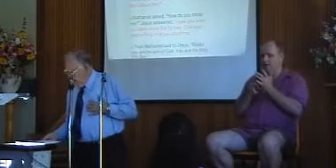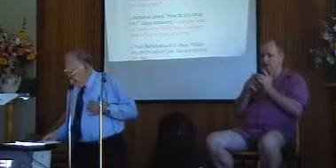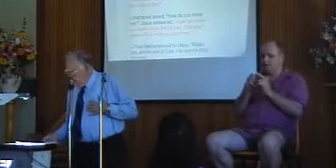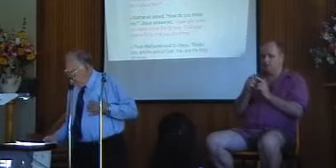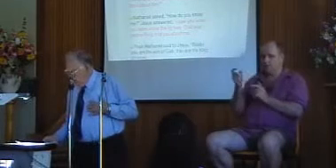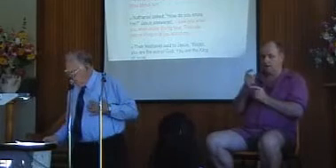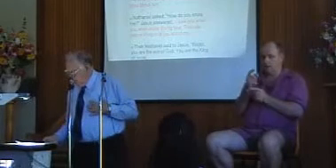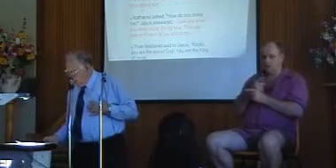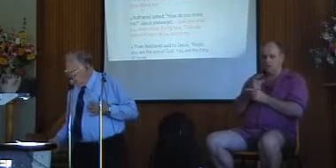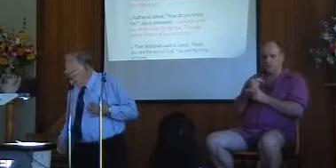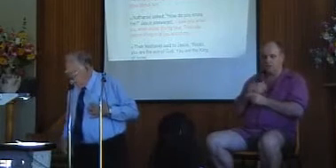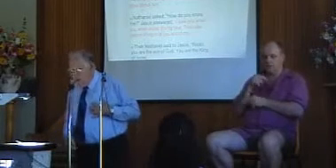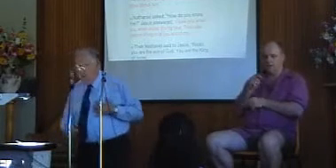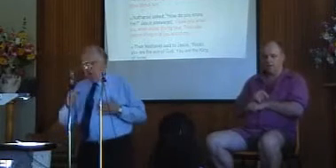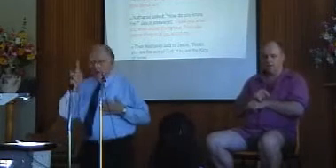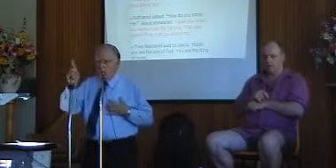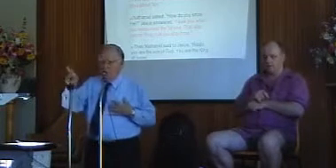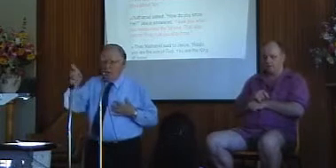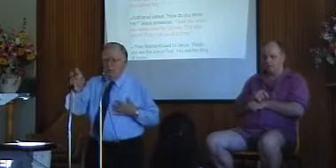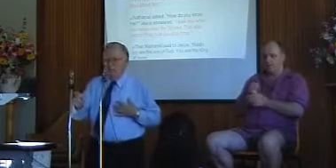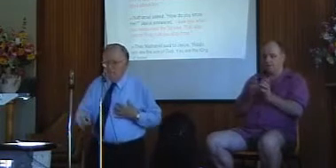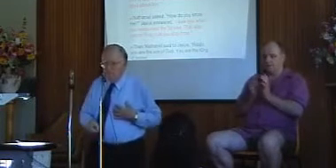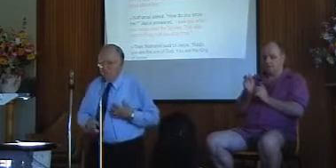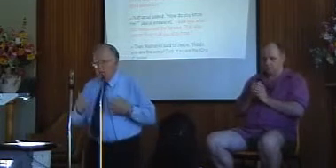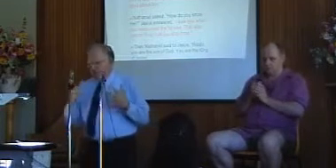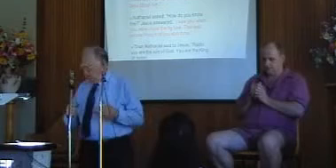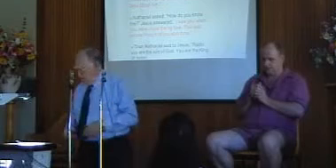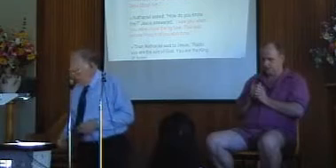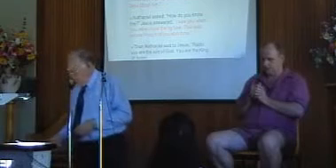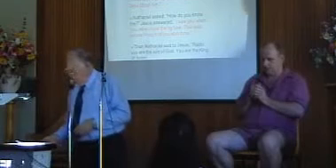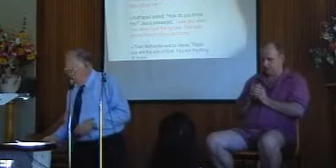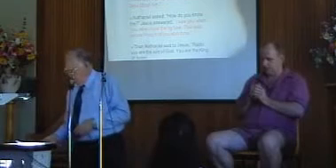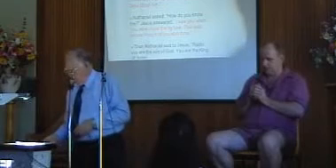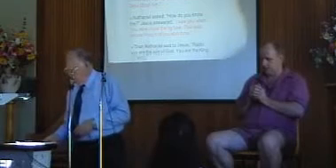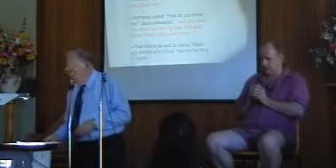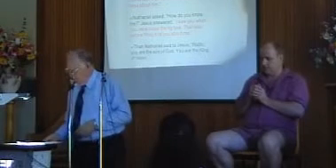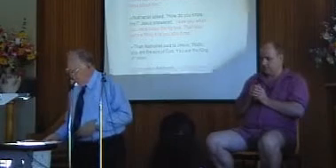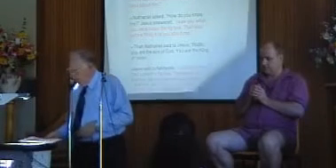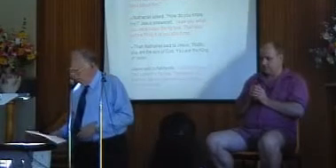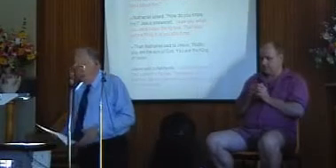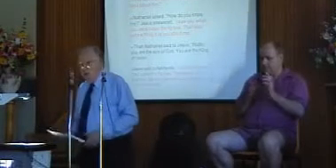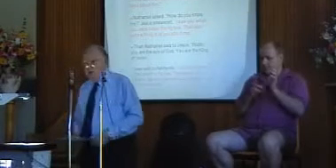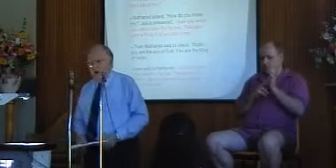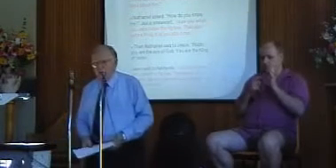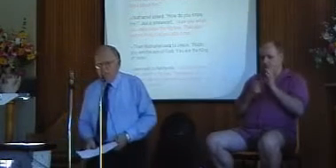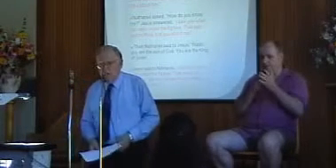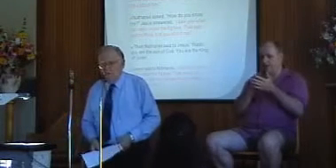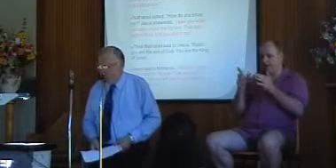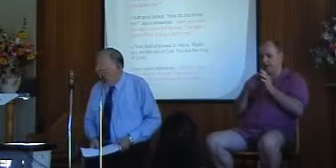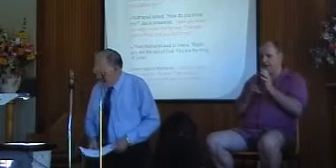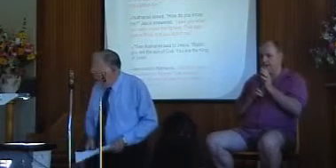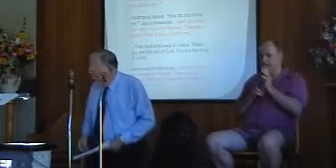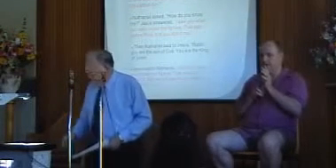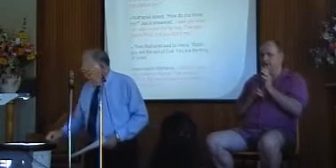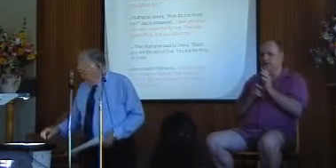And Nathanael said to Jesus, "Rabbi, teacher, you're the Son of God. You are the King of